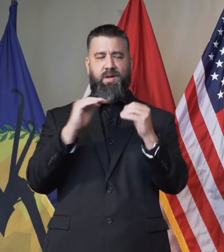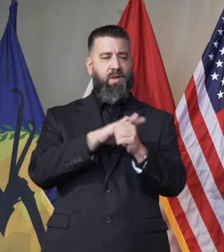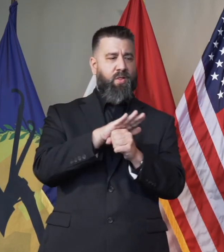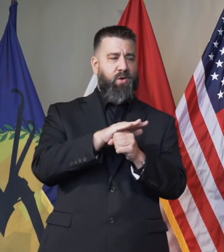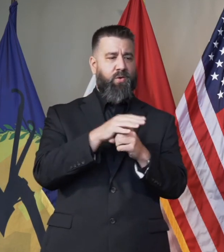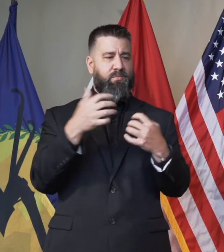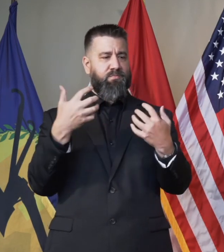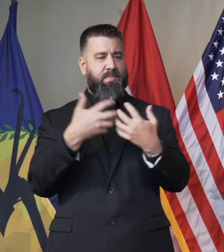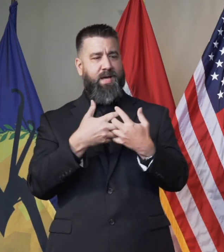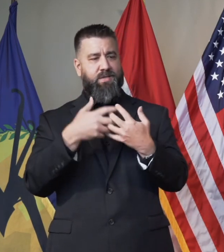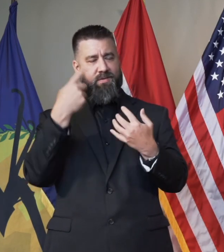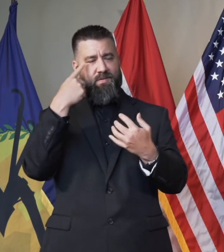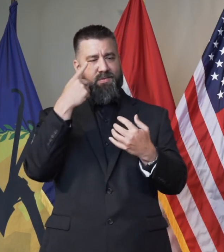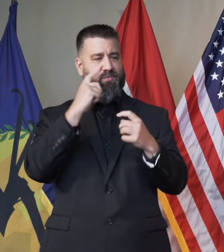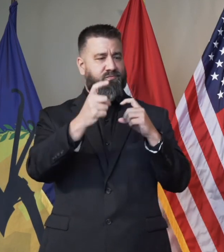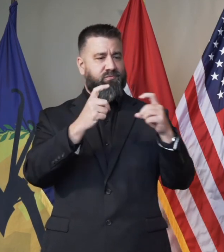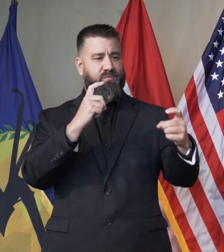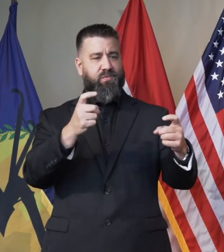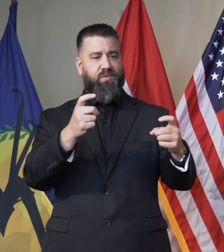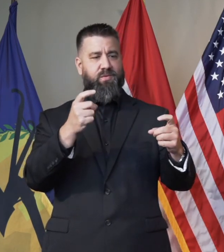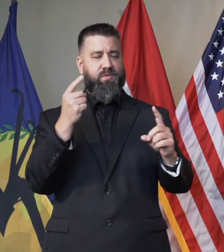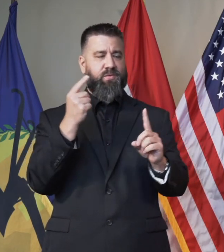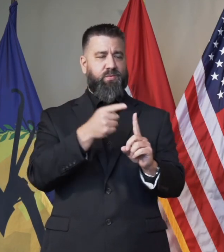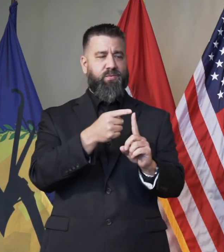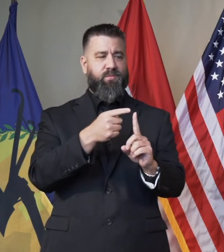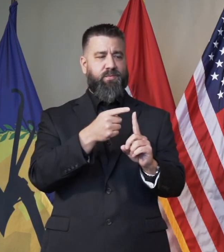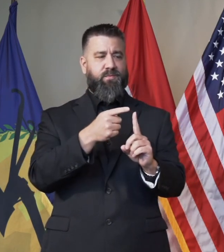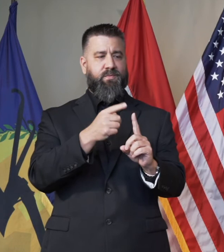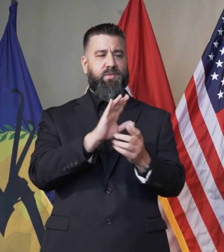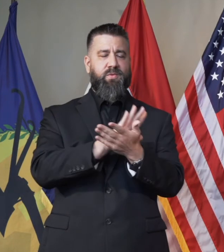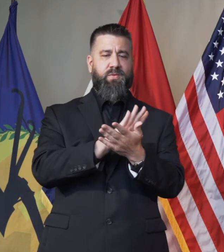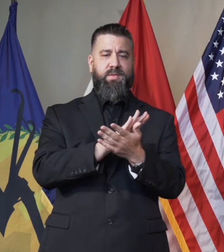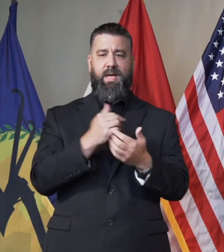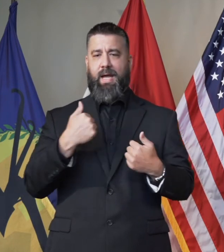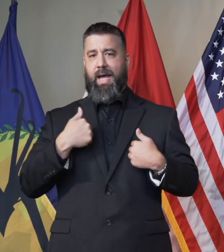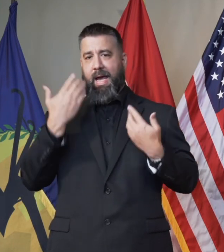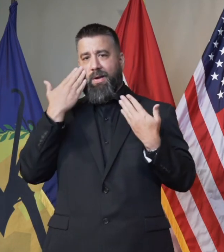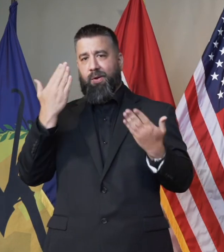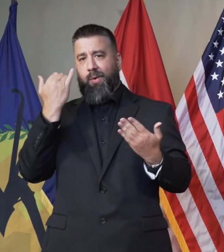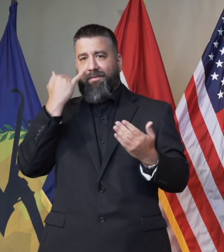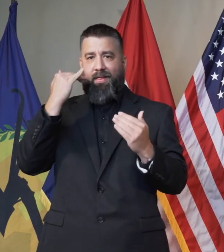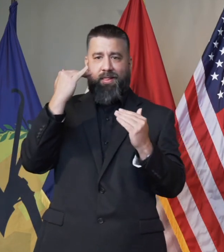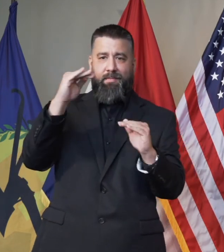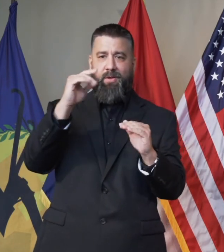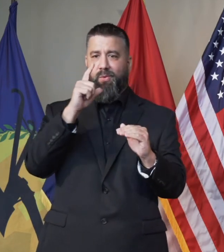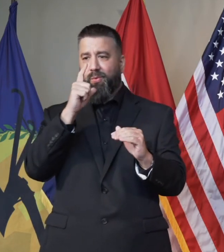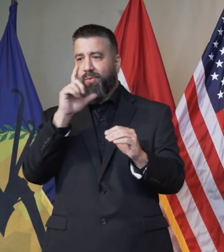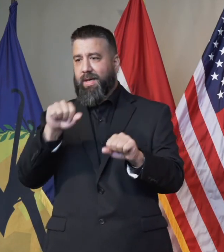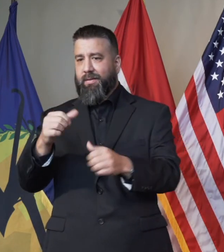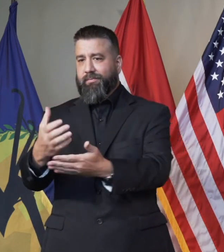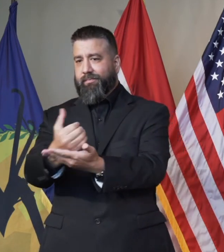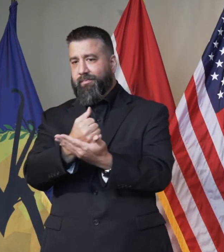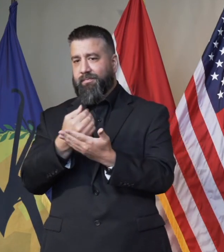the state funds to distribute that money to the, to schools. I don't know if there's limitations on